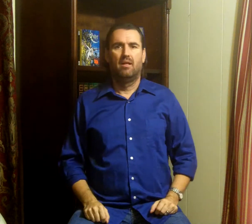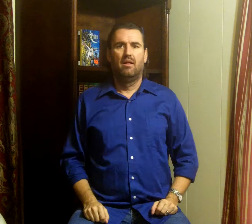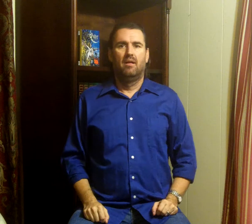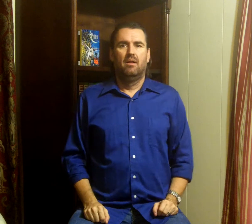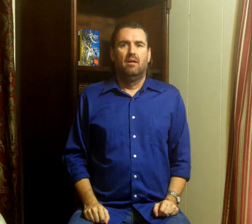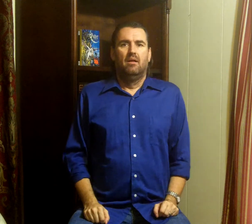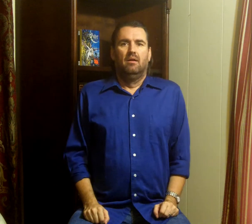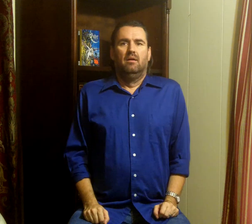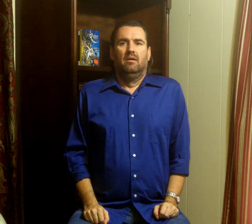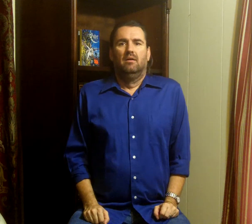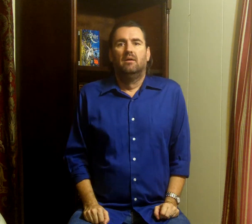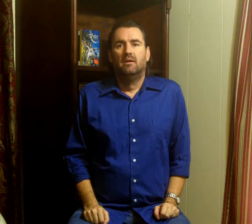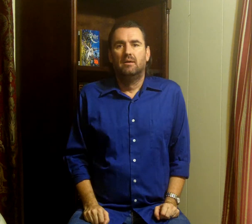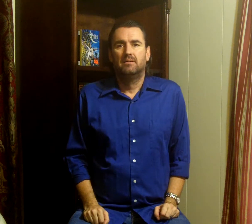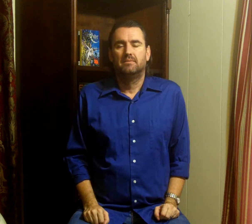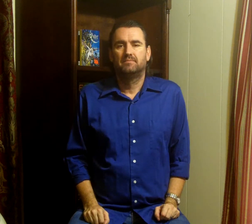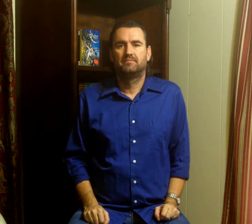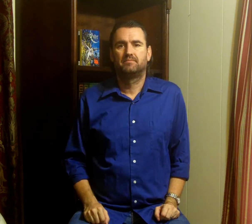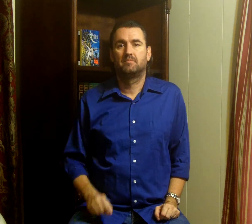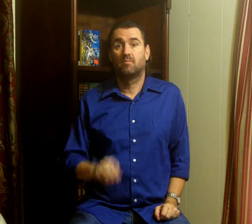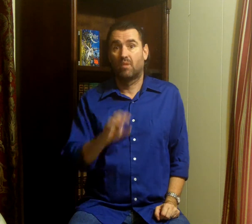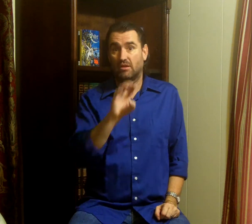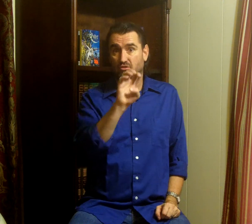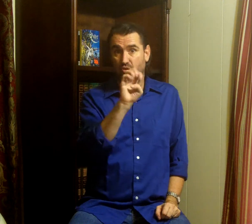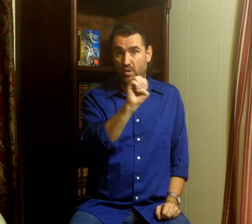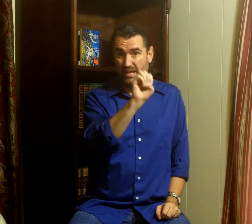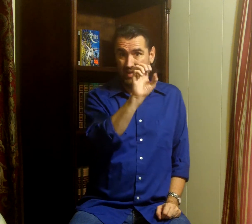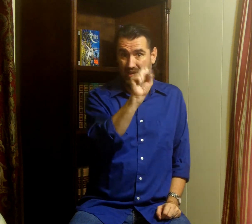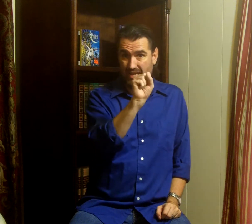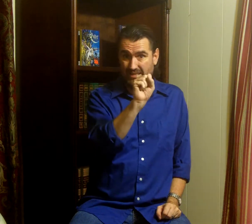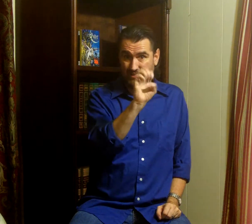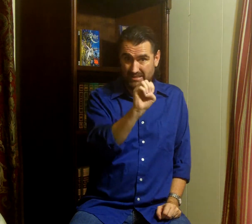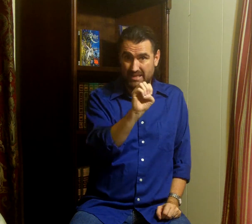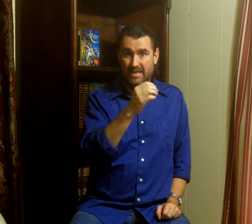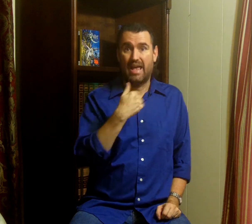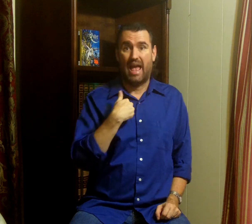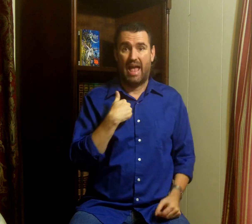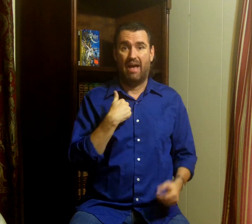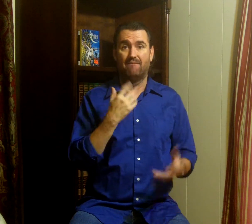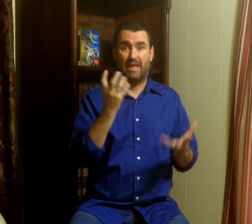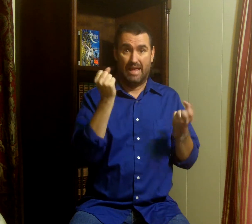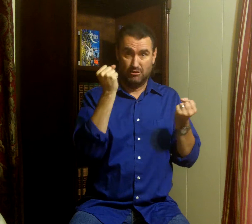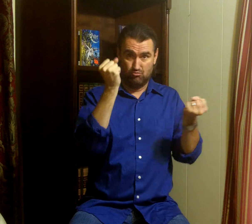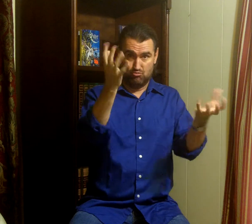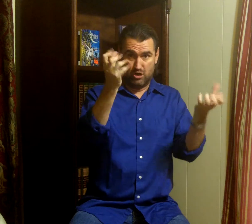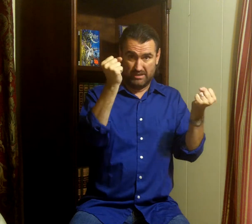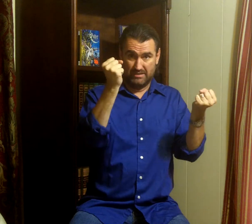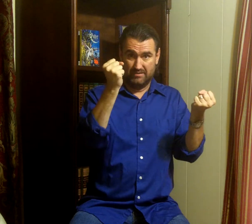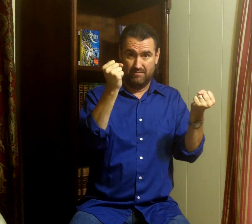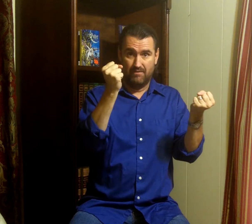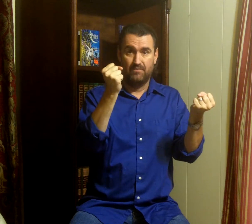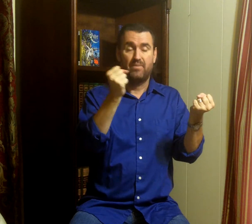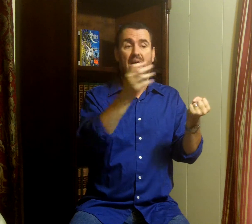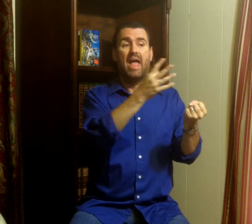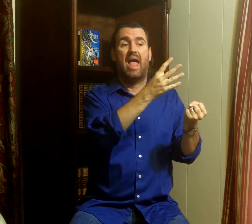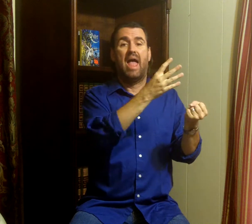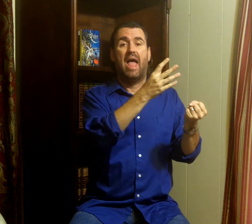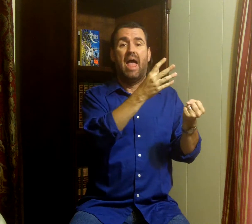classroom happening, a classroom event, and you interpret into sign language. And then they have a receptive side of the